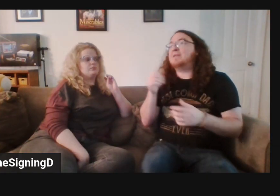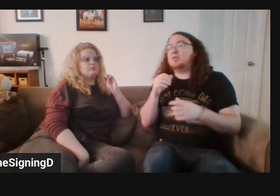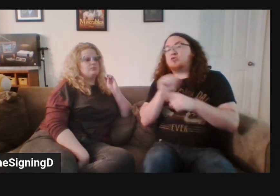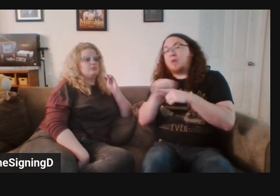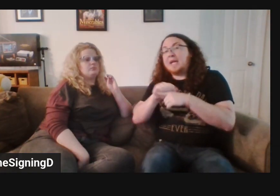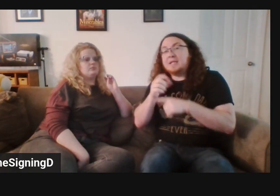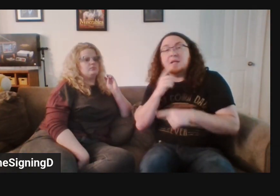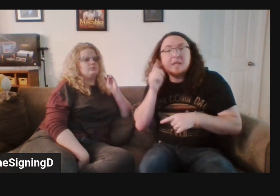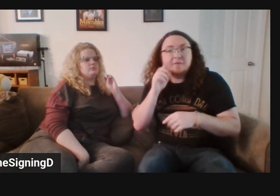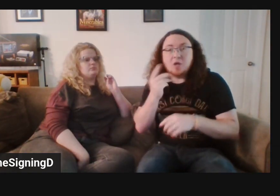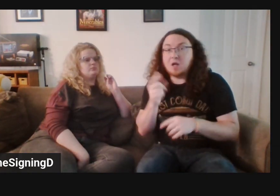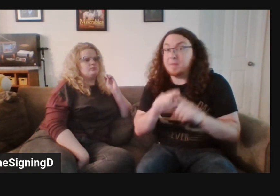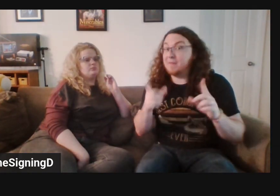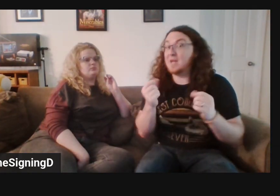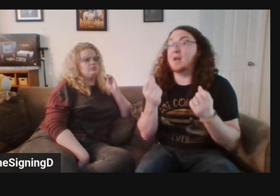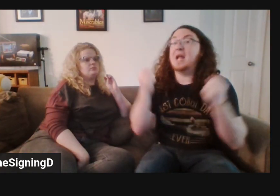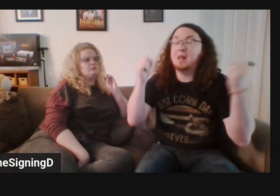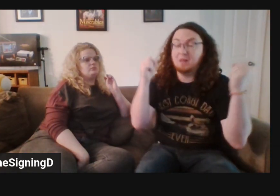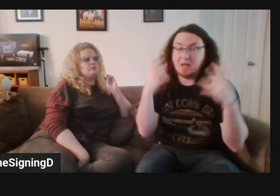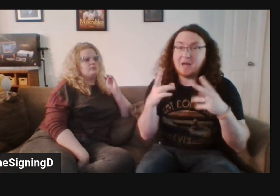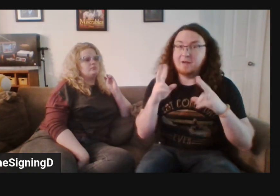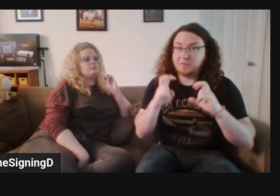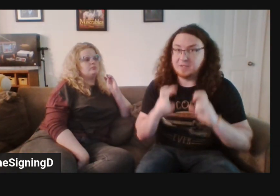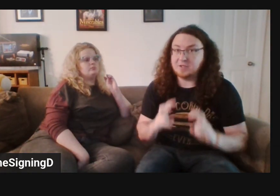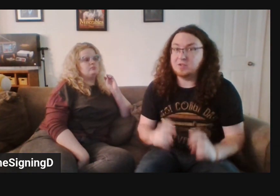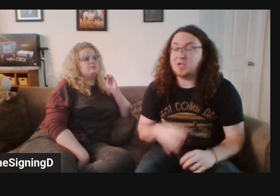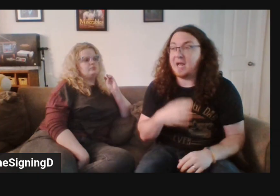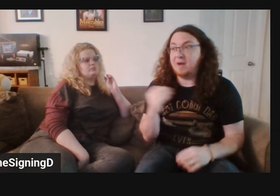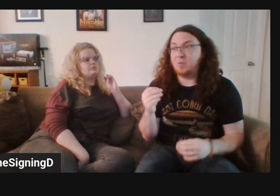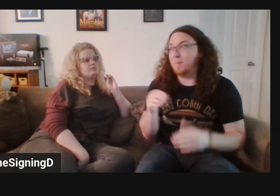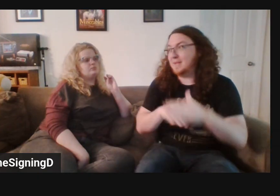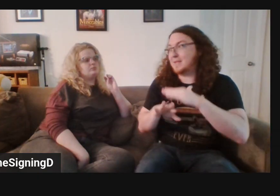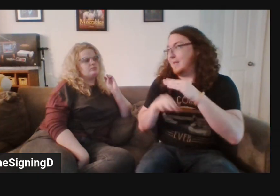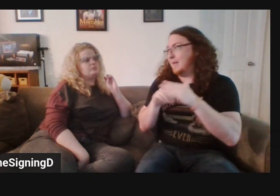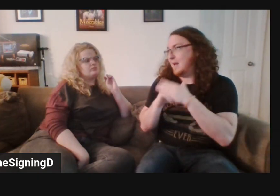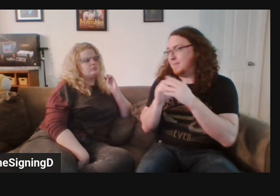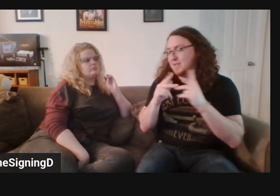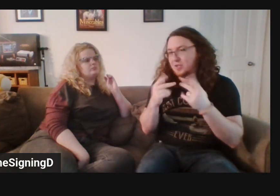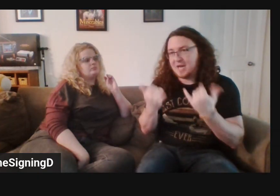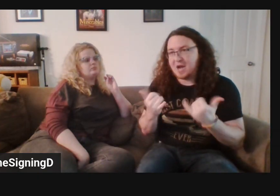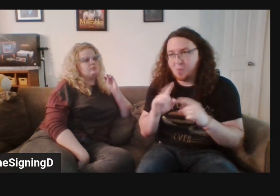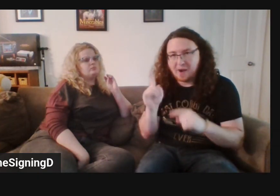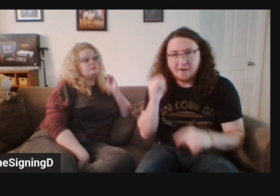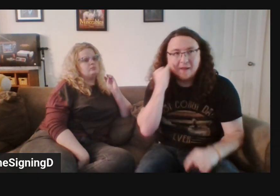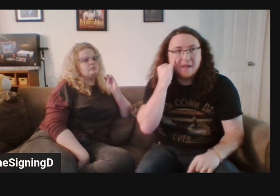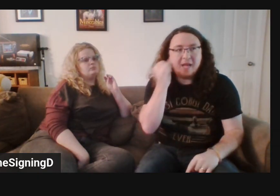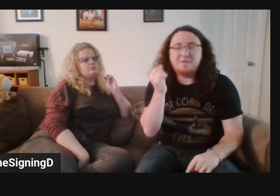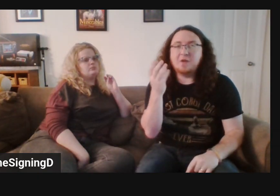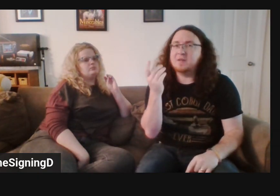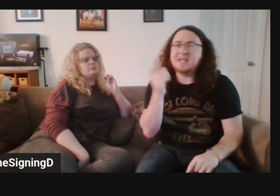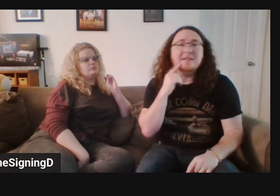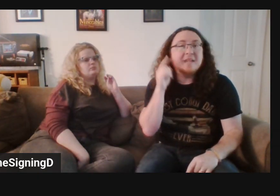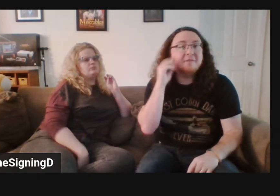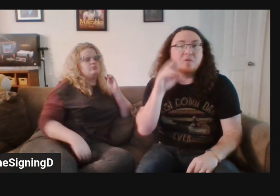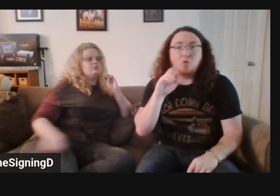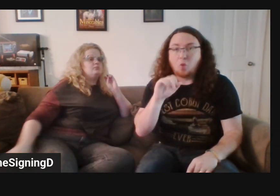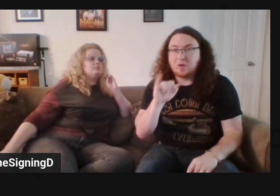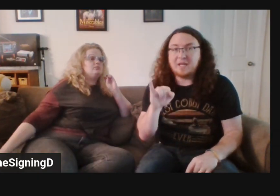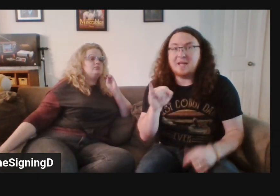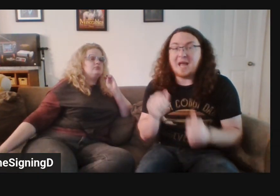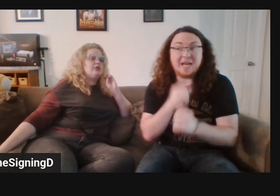we haven't trained a deaf dog, but I've done a lot of research, and we're basically in a position now where if there is a